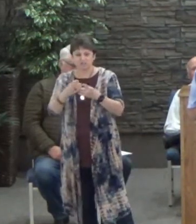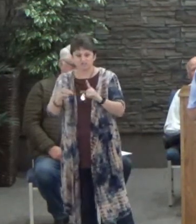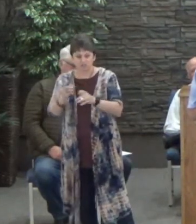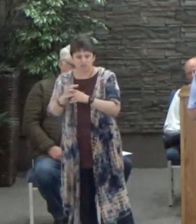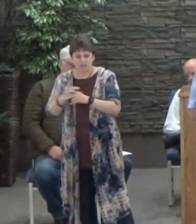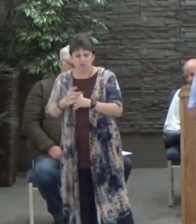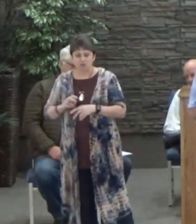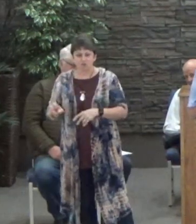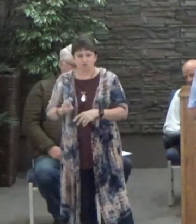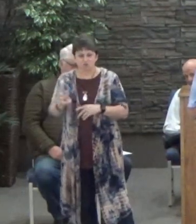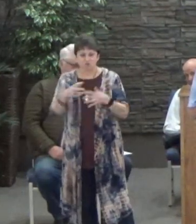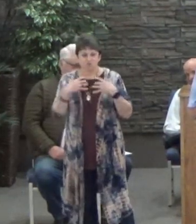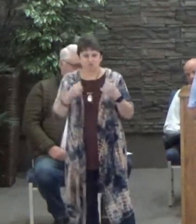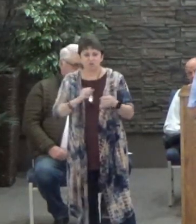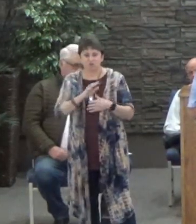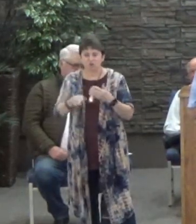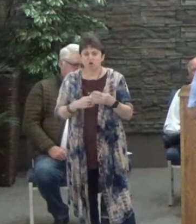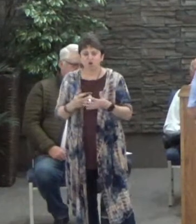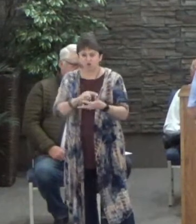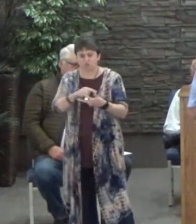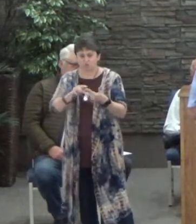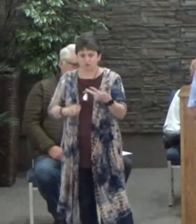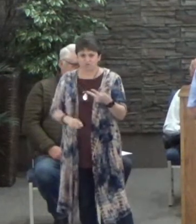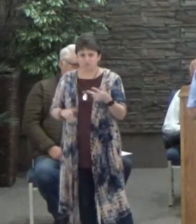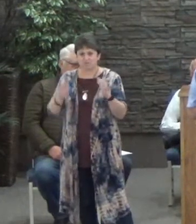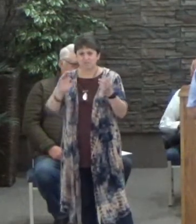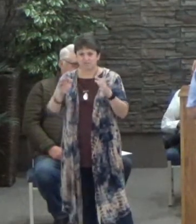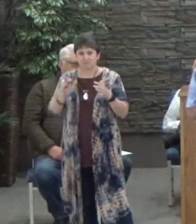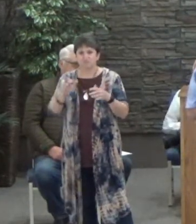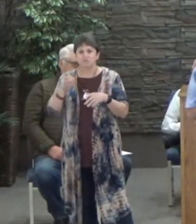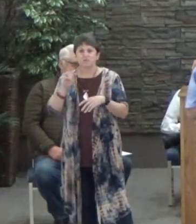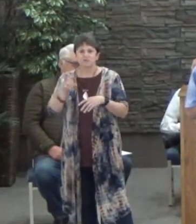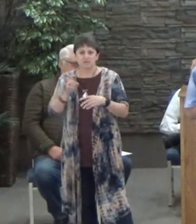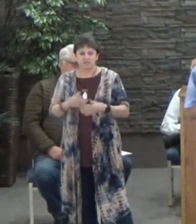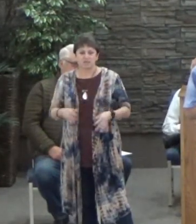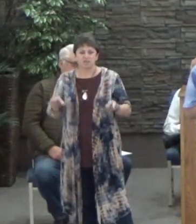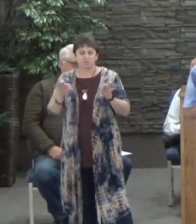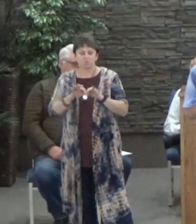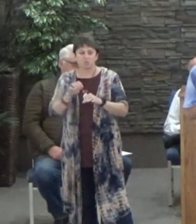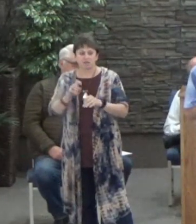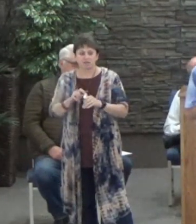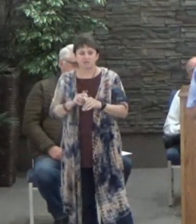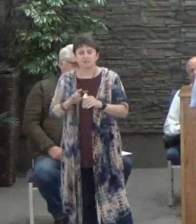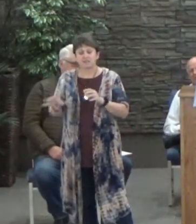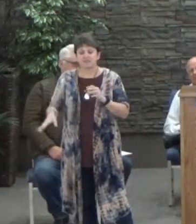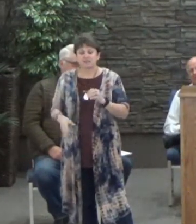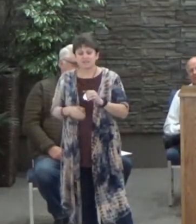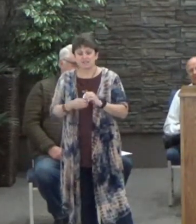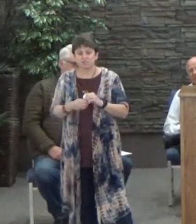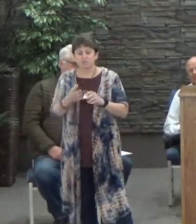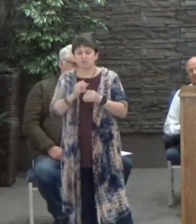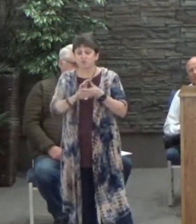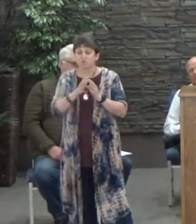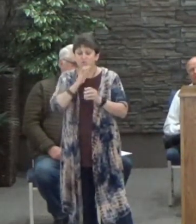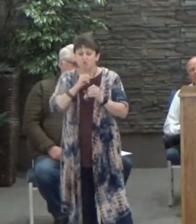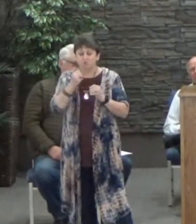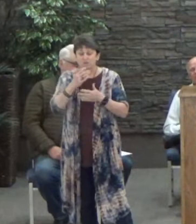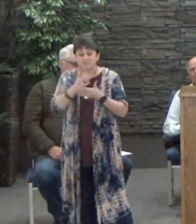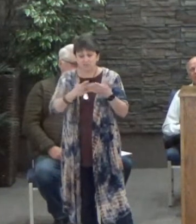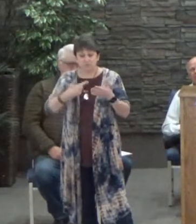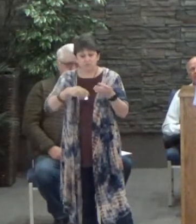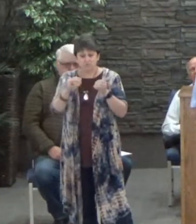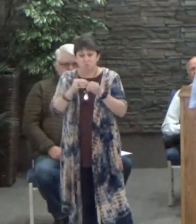and Journey to Heal. All three of these ministries seem to be meeting important needs. In addition, we are getting older, and some of